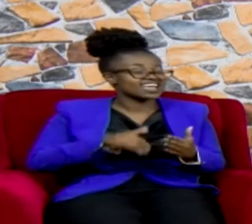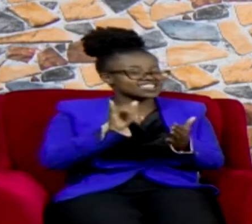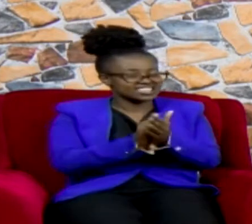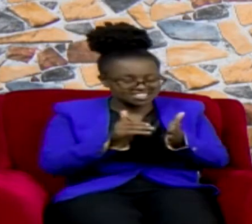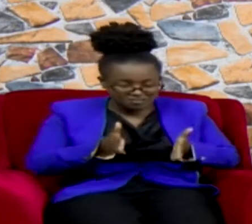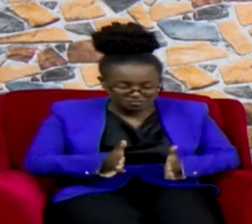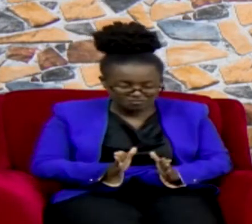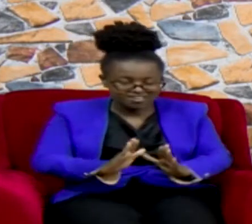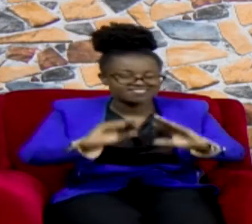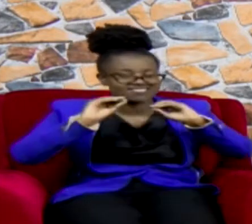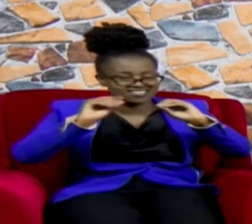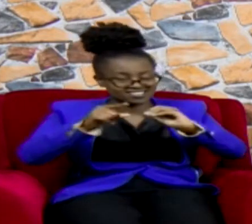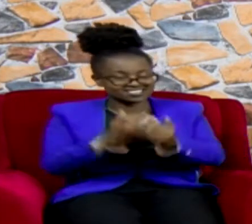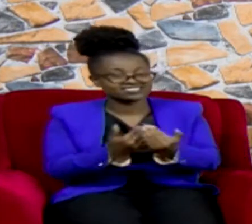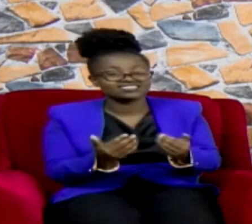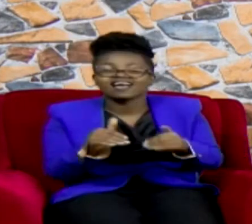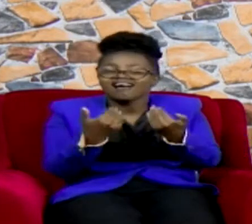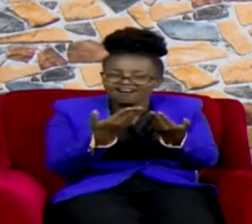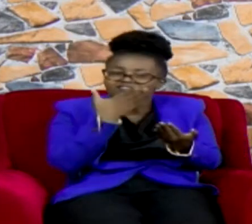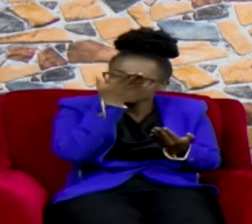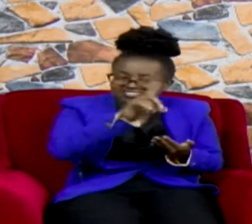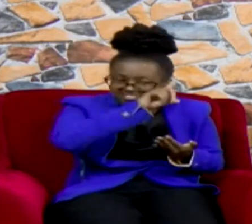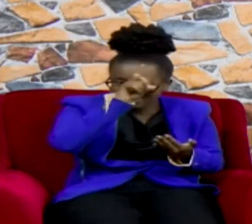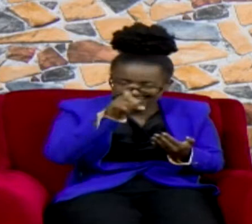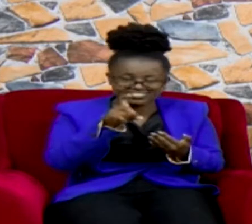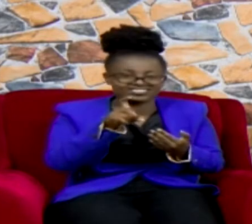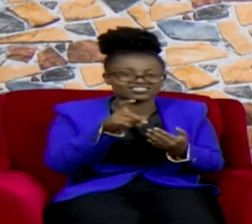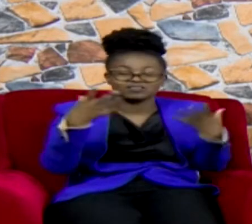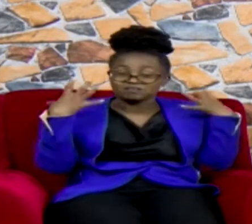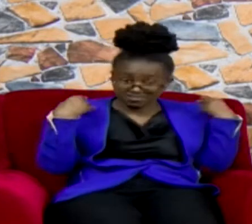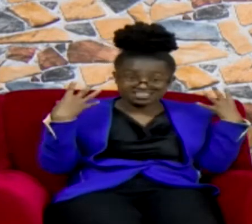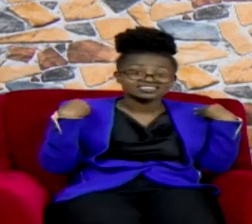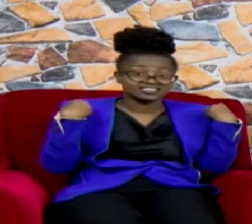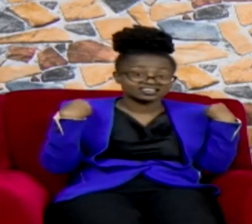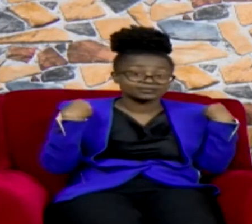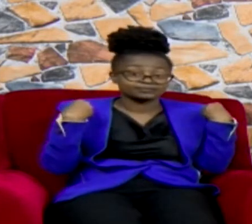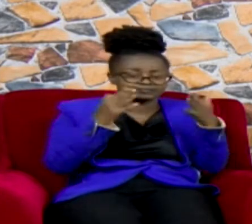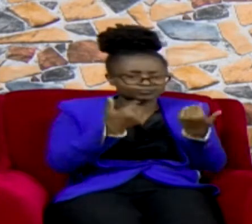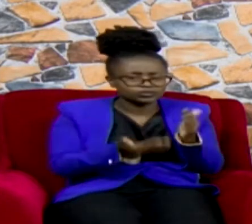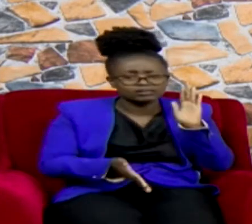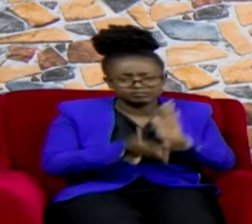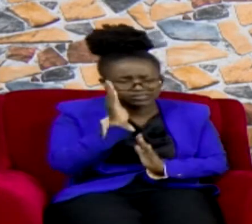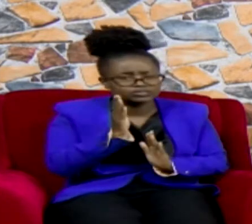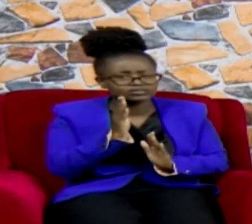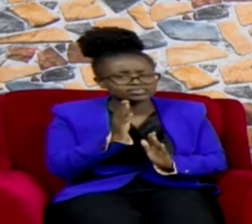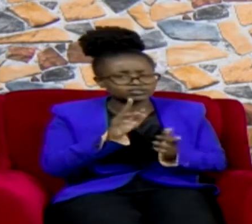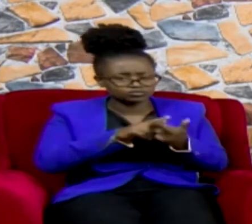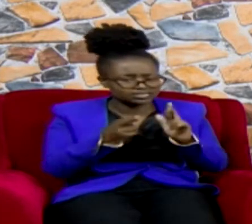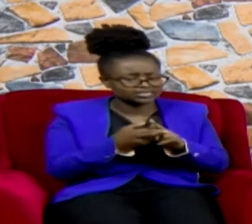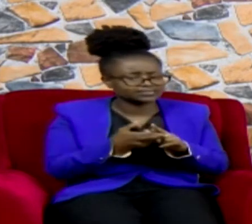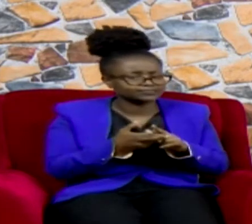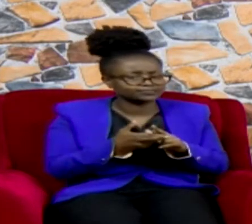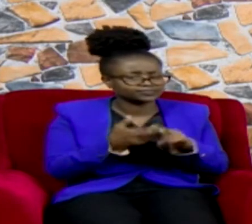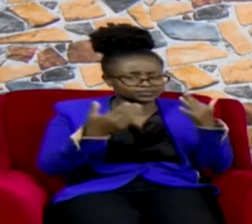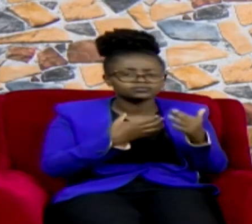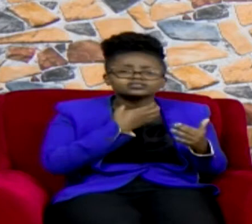the way you can teach a child on the question words. Right. Practically. But how fast will they take to relate, especially the part of